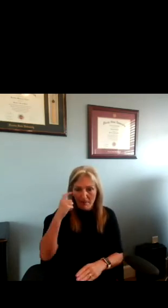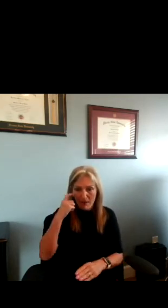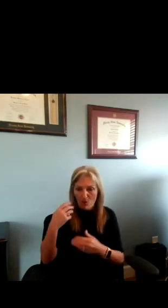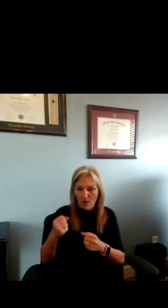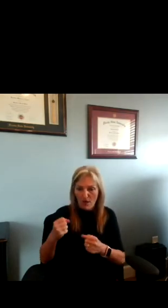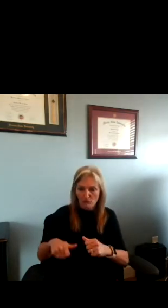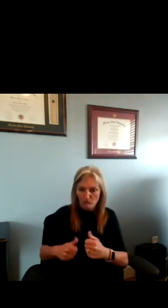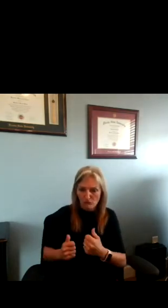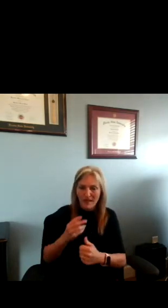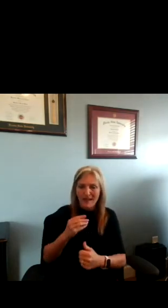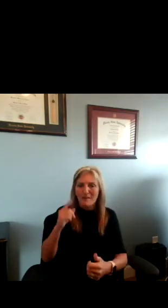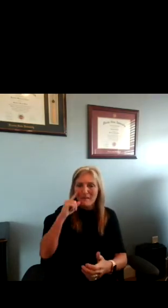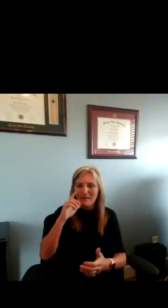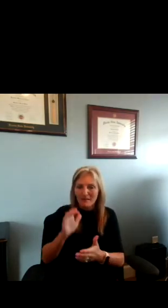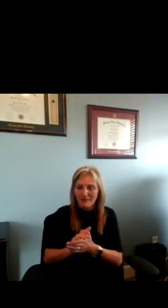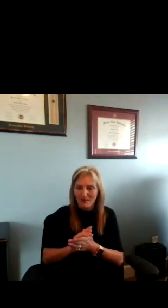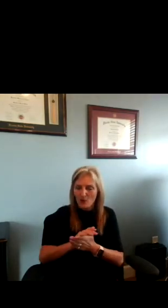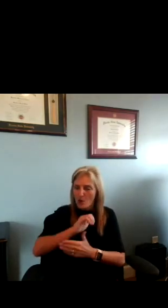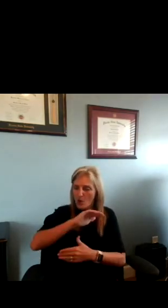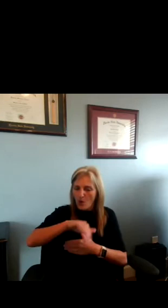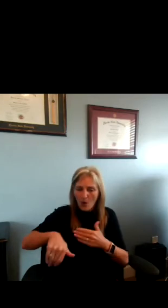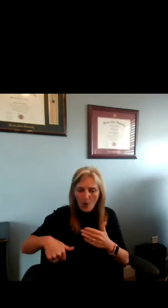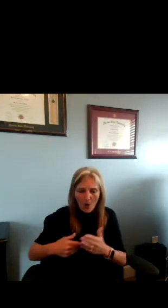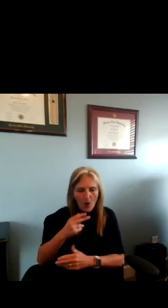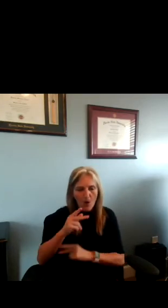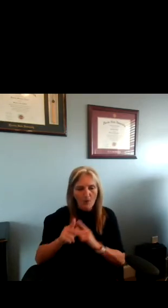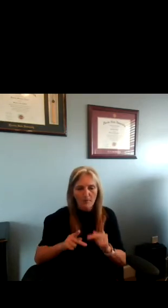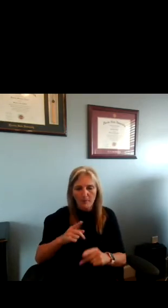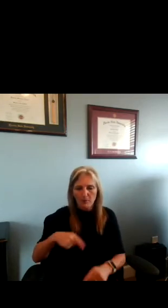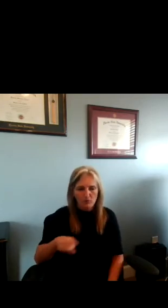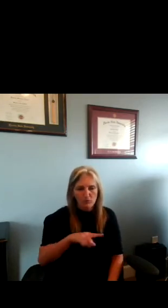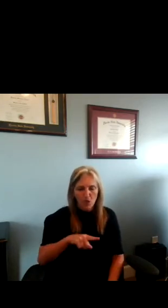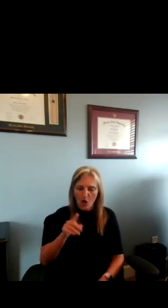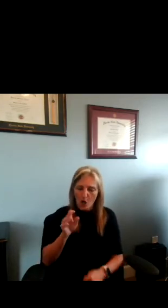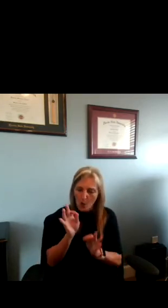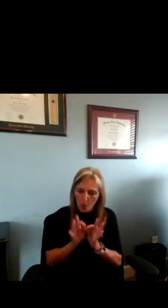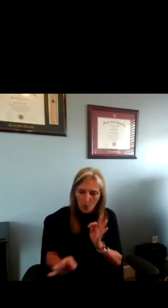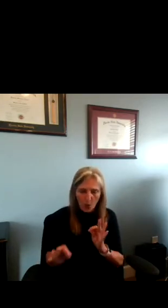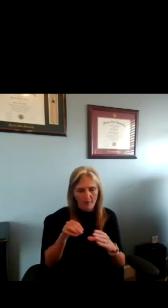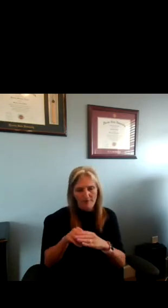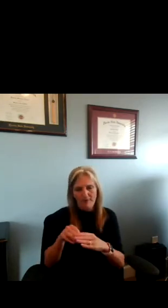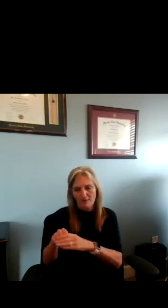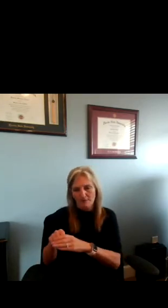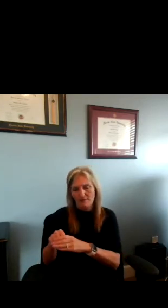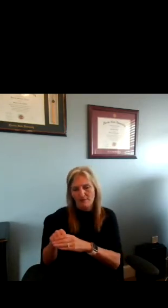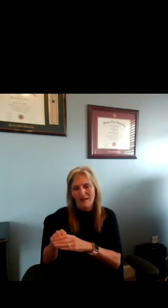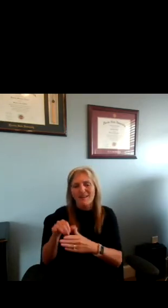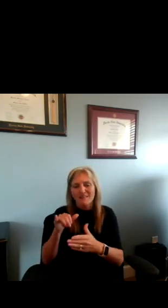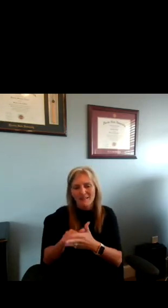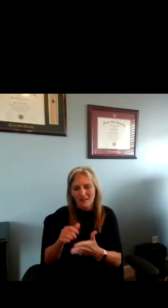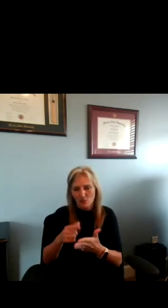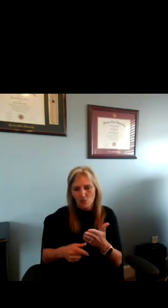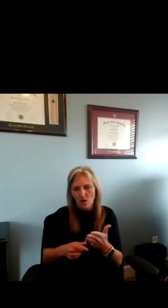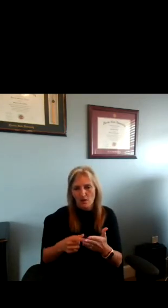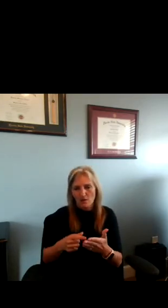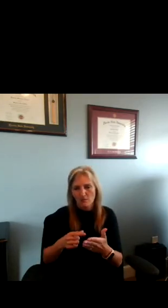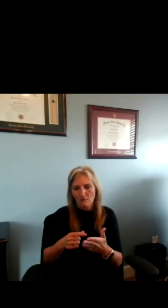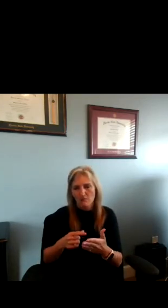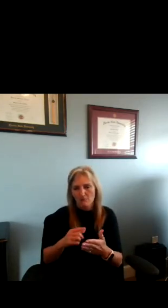And believing that all those people are worth the investment. That's what creates